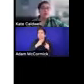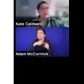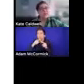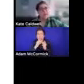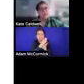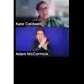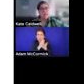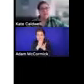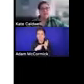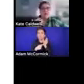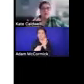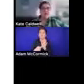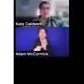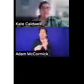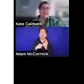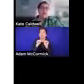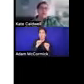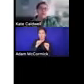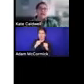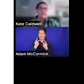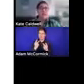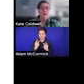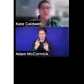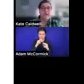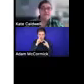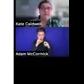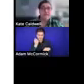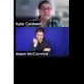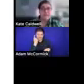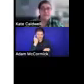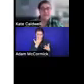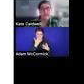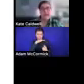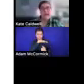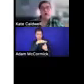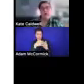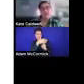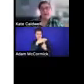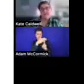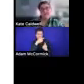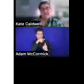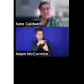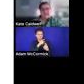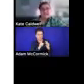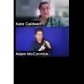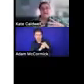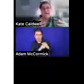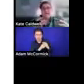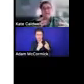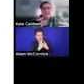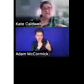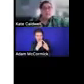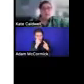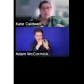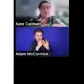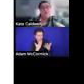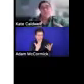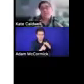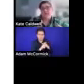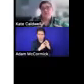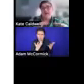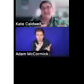is tokenism. So it may tokenize marginalized participants by overemphasizing simple